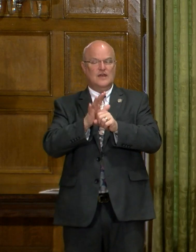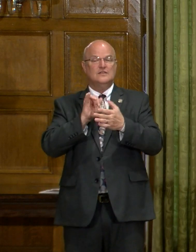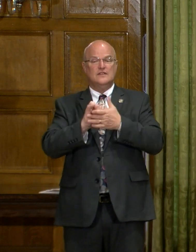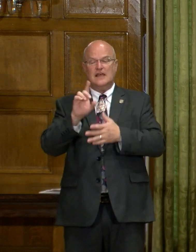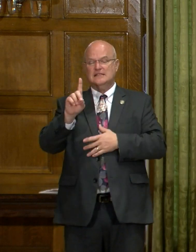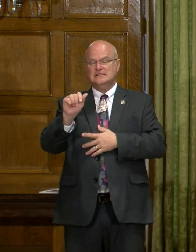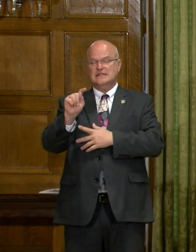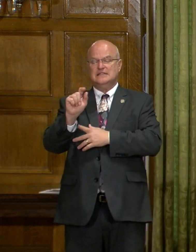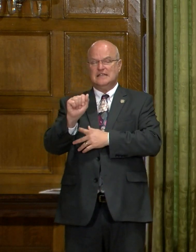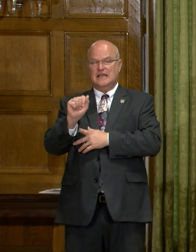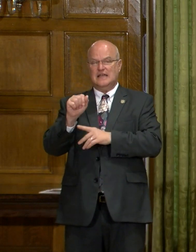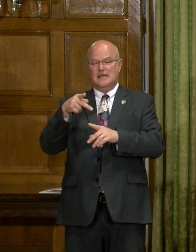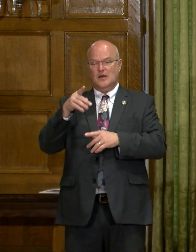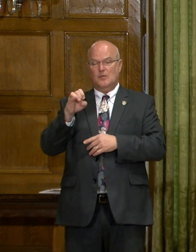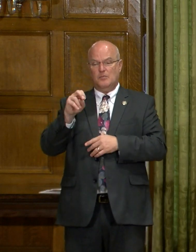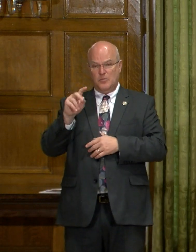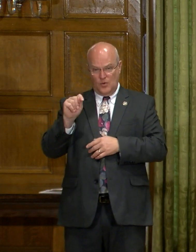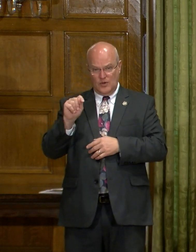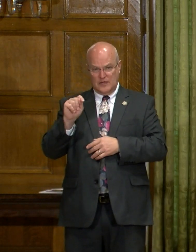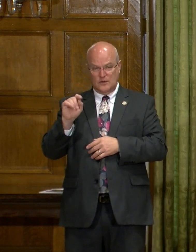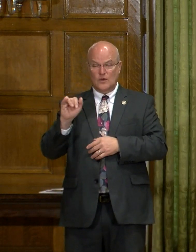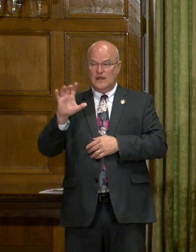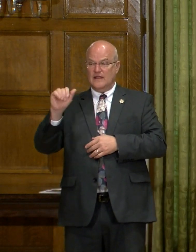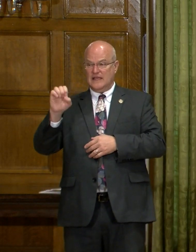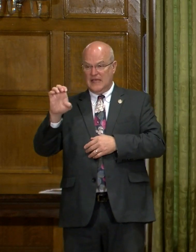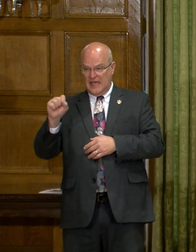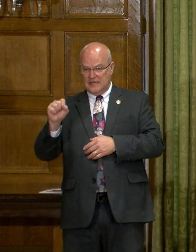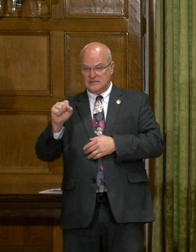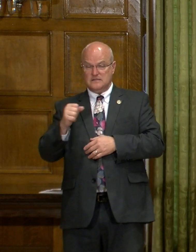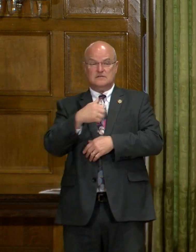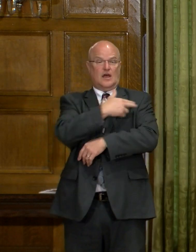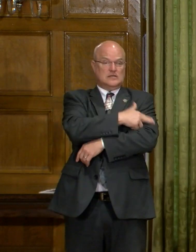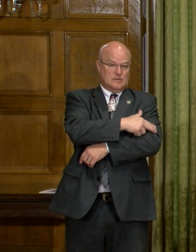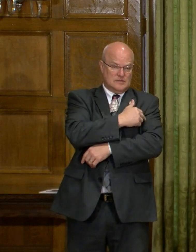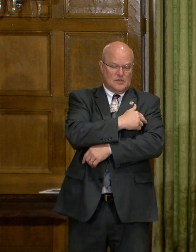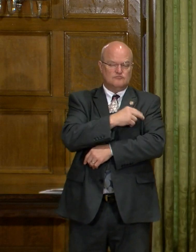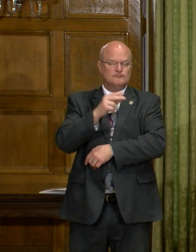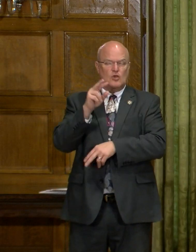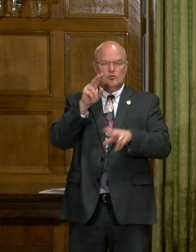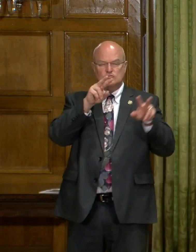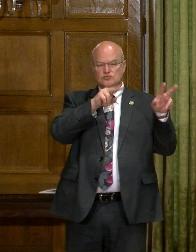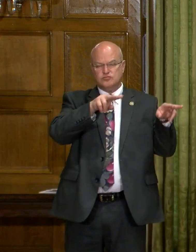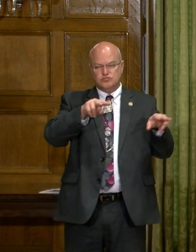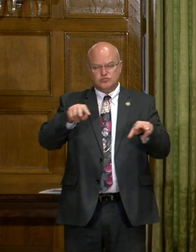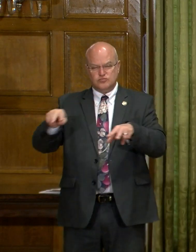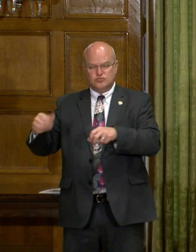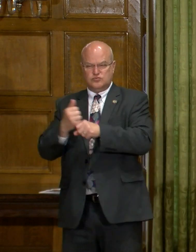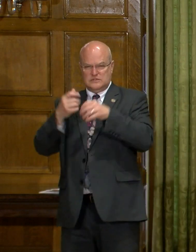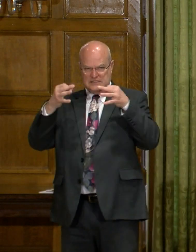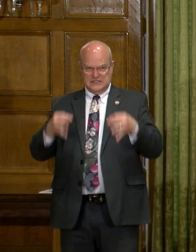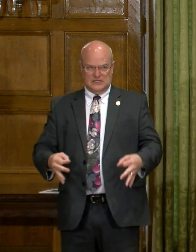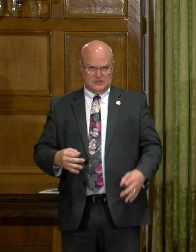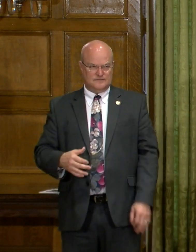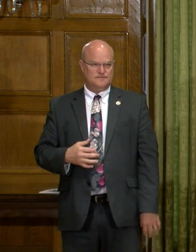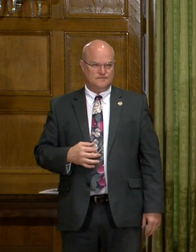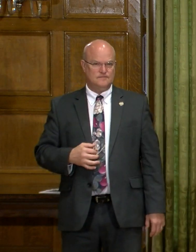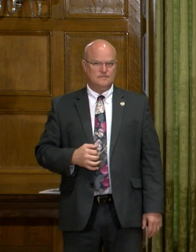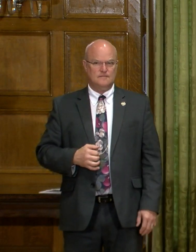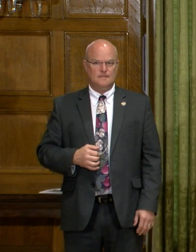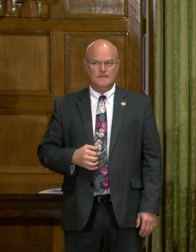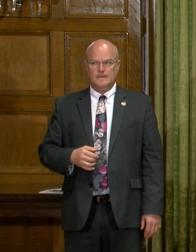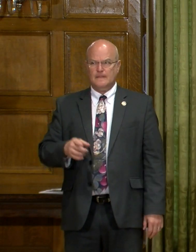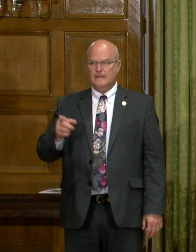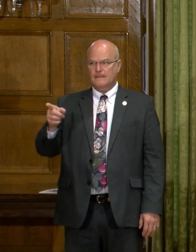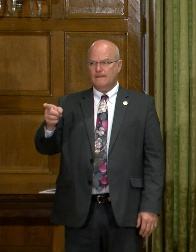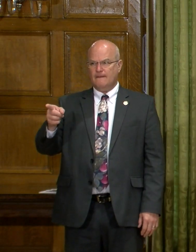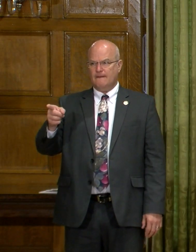data point, as well as the cases, as well as the hospitalization. So we'll look at all of those as we make the decision.